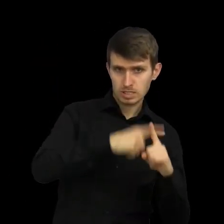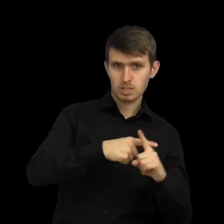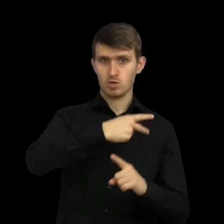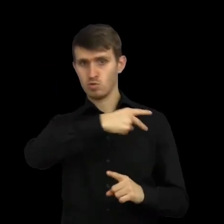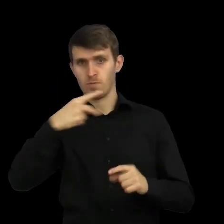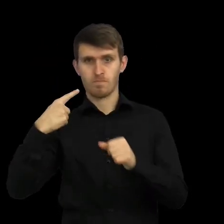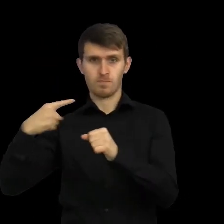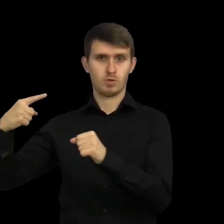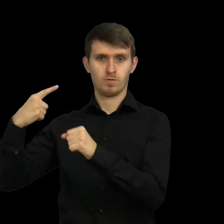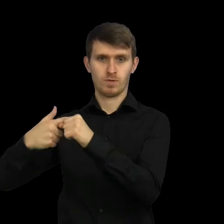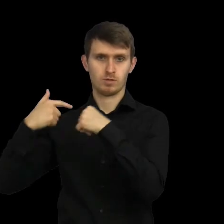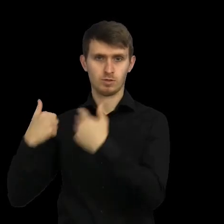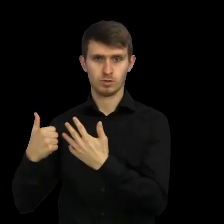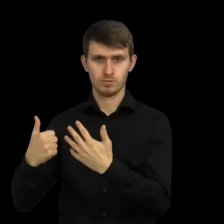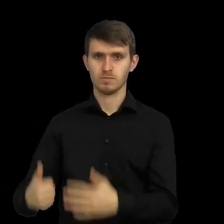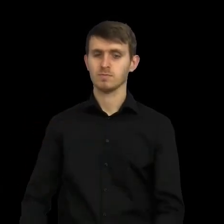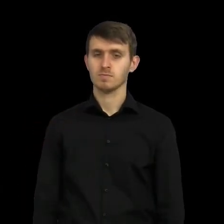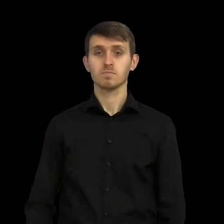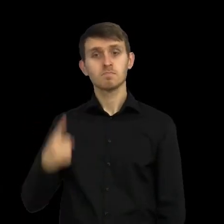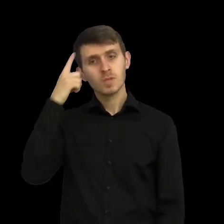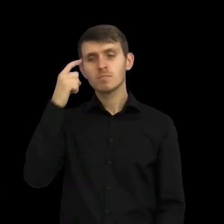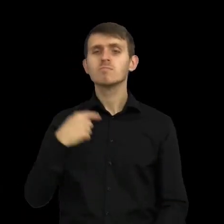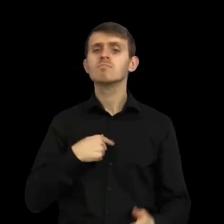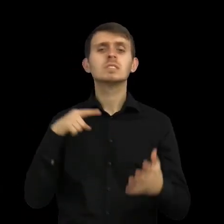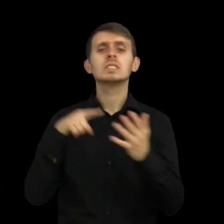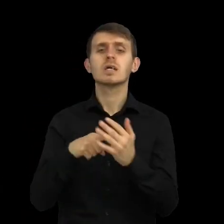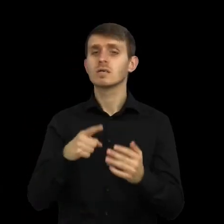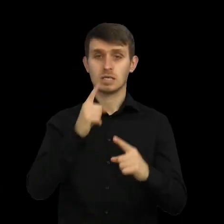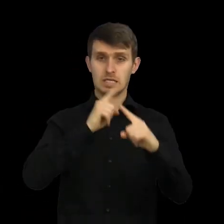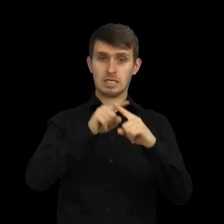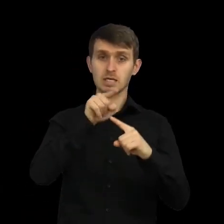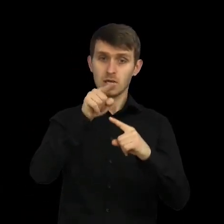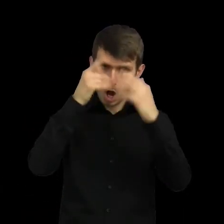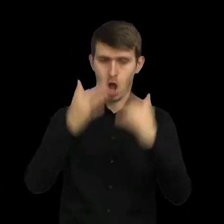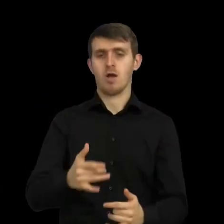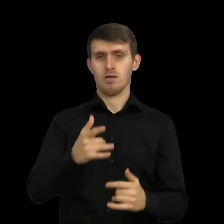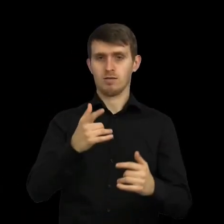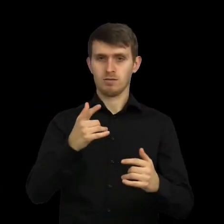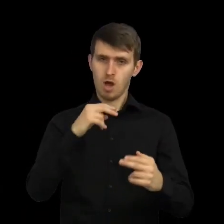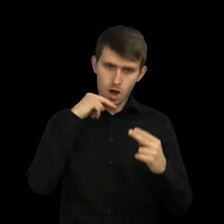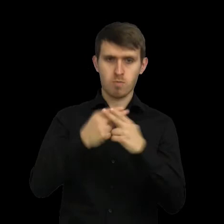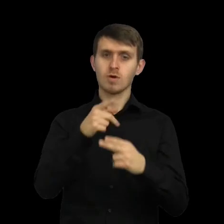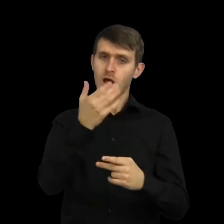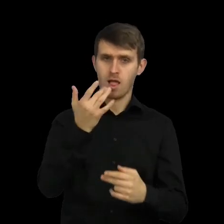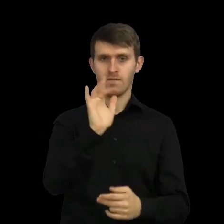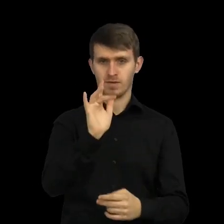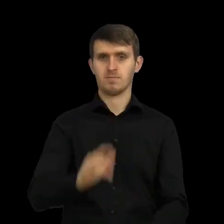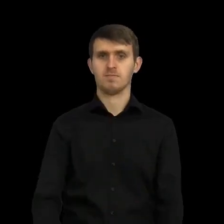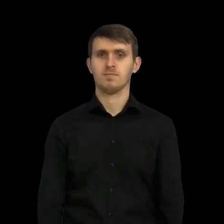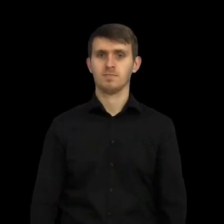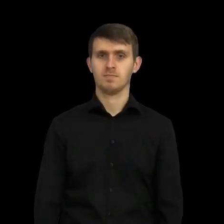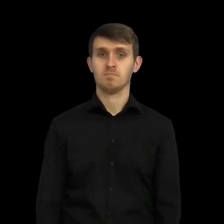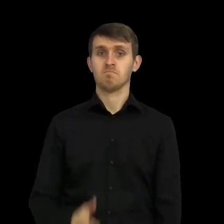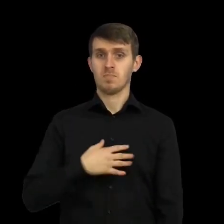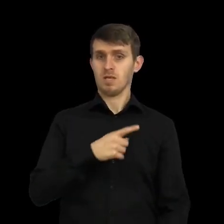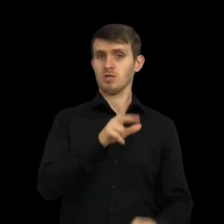13x is equal to negative 26. Now, our whole goal, just to remember, is to isolate the x. And we